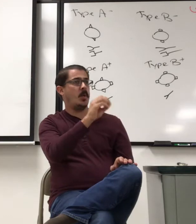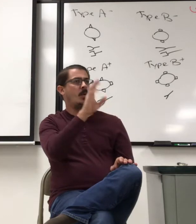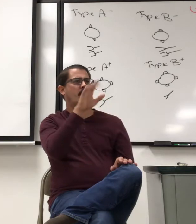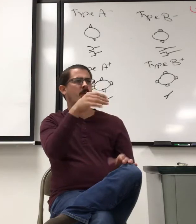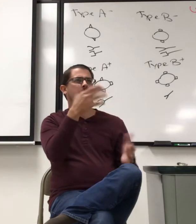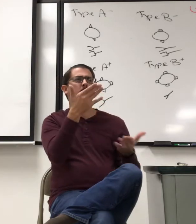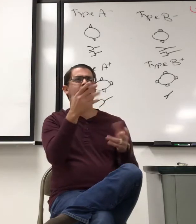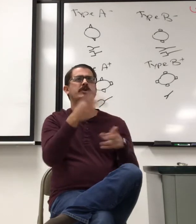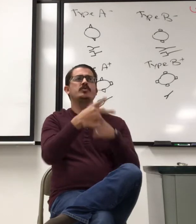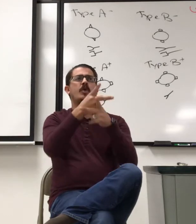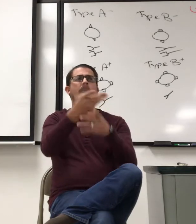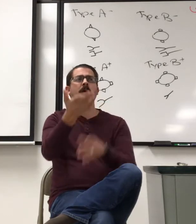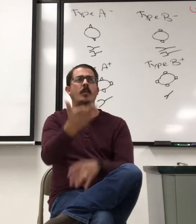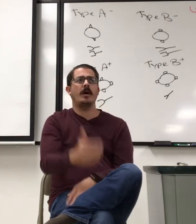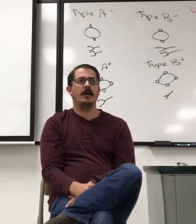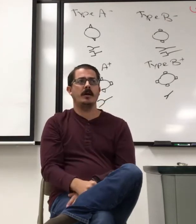donate?